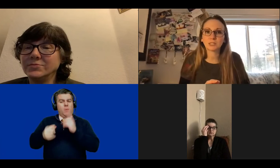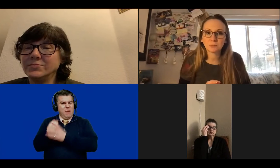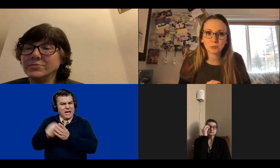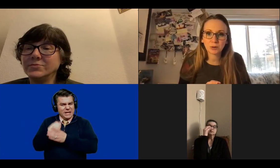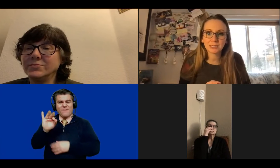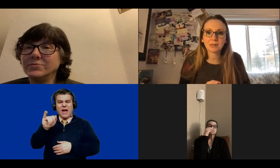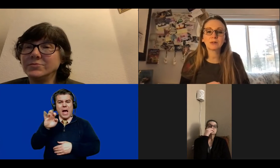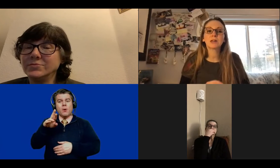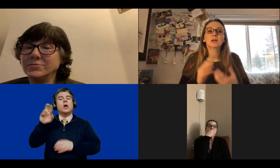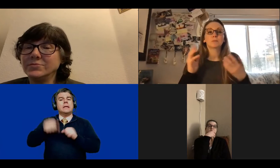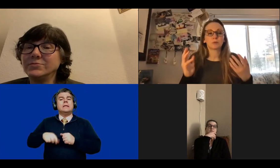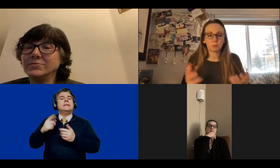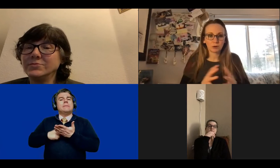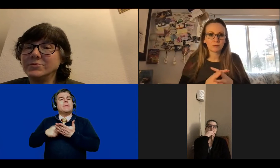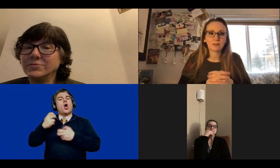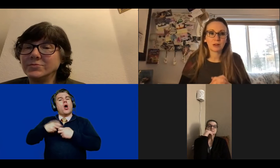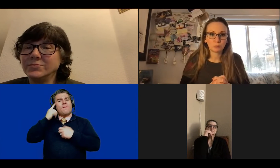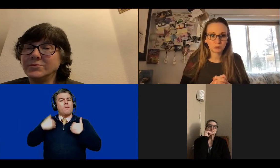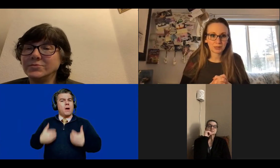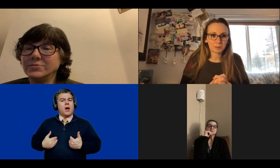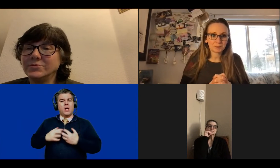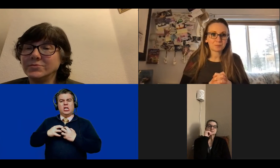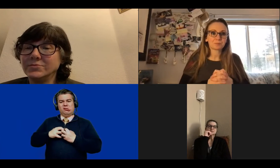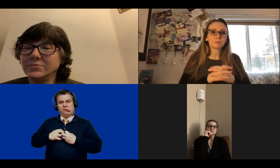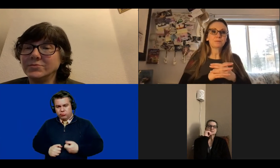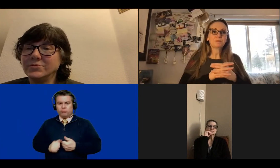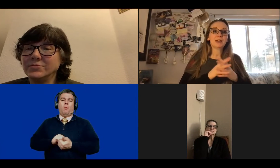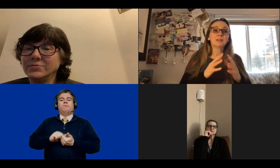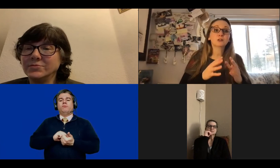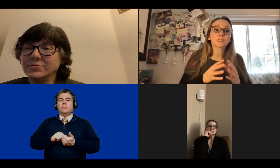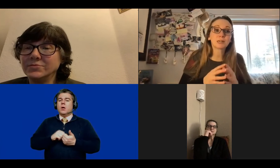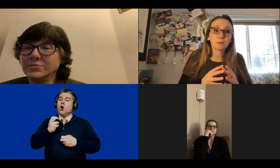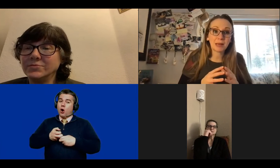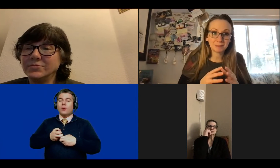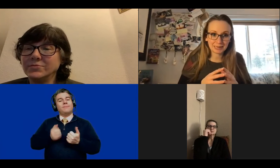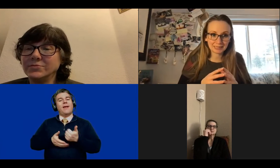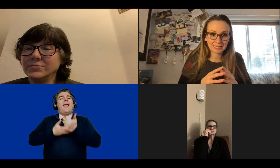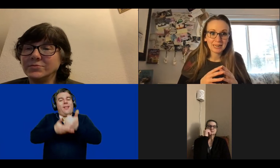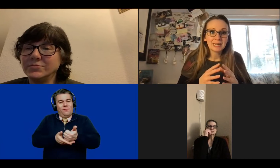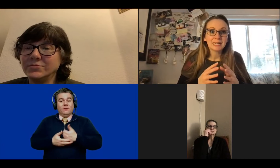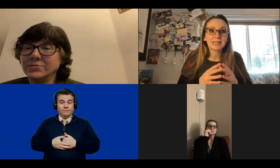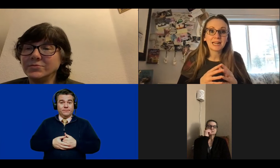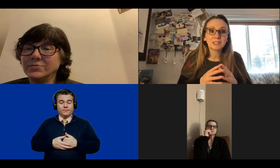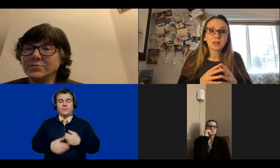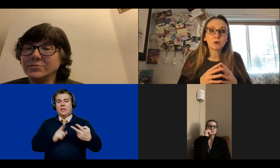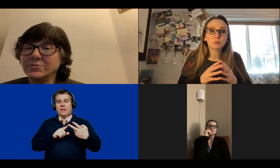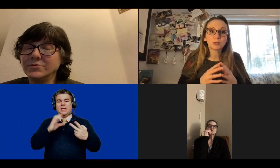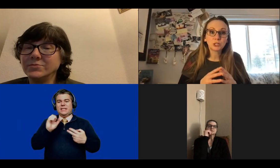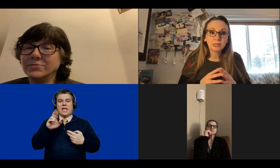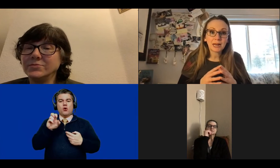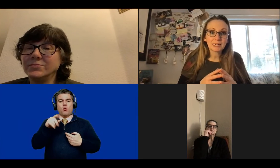for our system to break down. PROBIO5 helps with that. And then there's serrapeptase. It's an